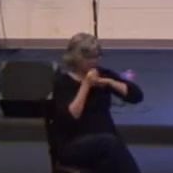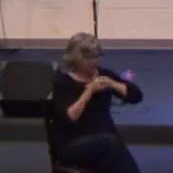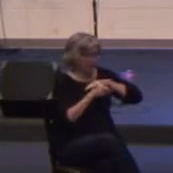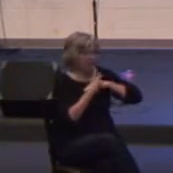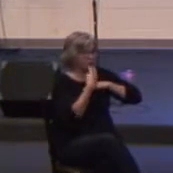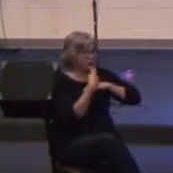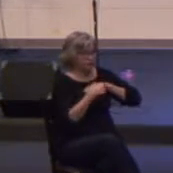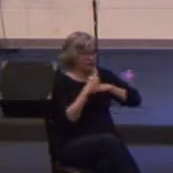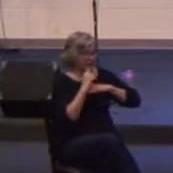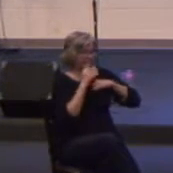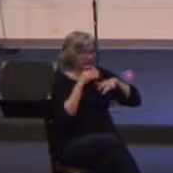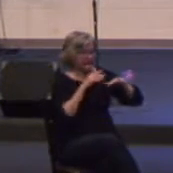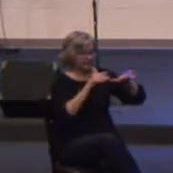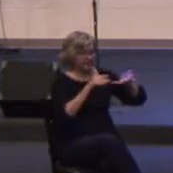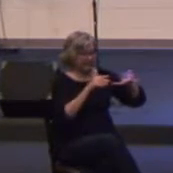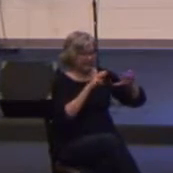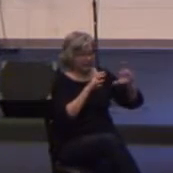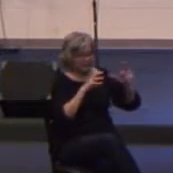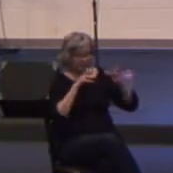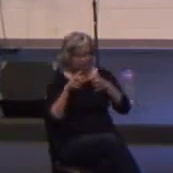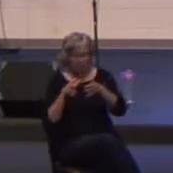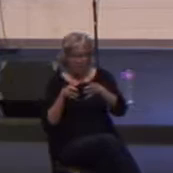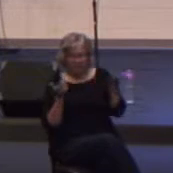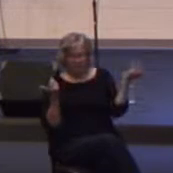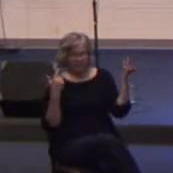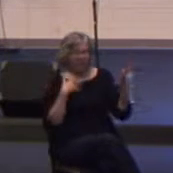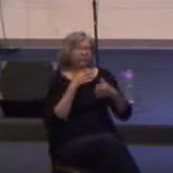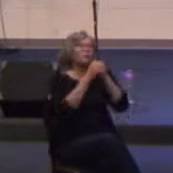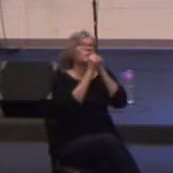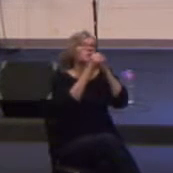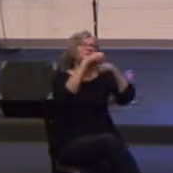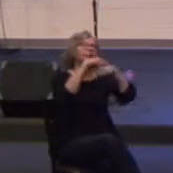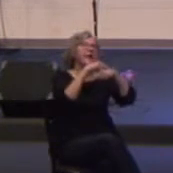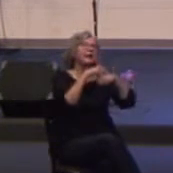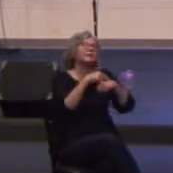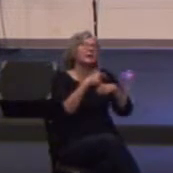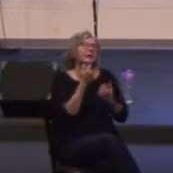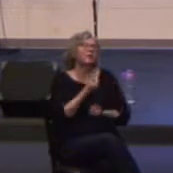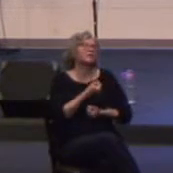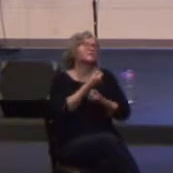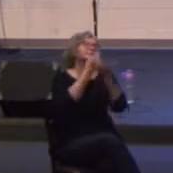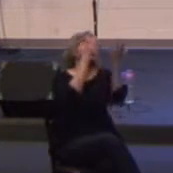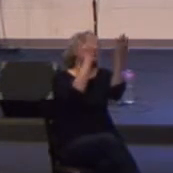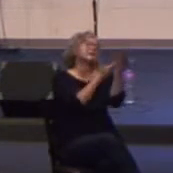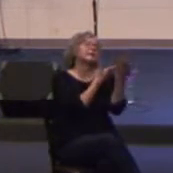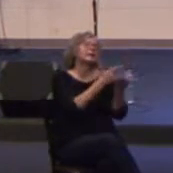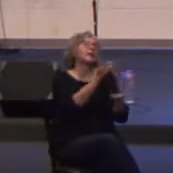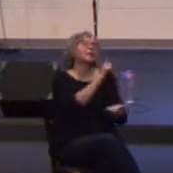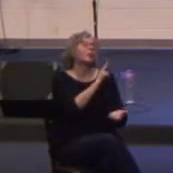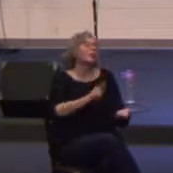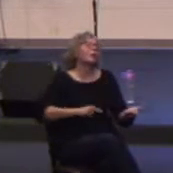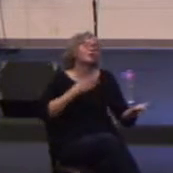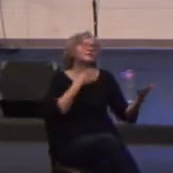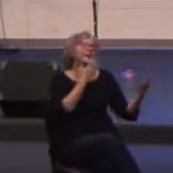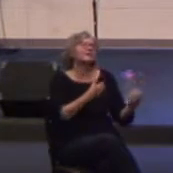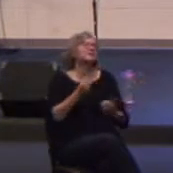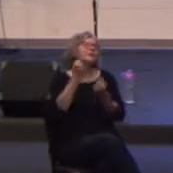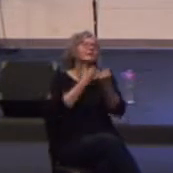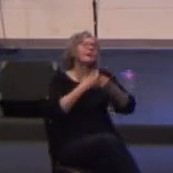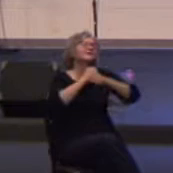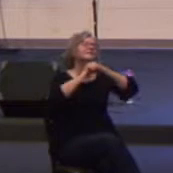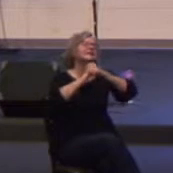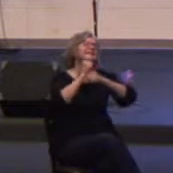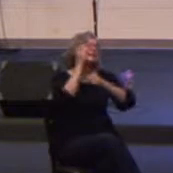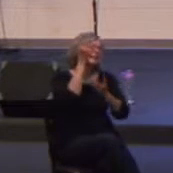time, and they're having a worship session on the water. And they say, the Lord is my strength and my defense. He has become